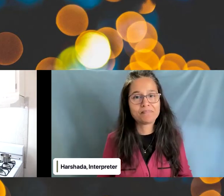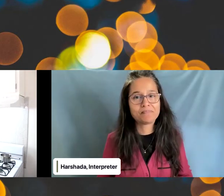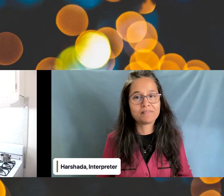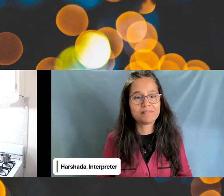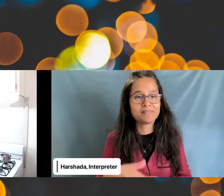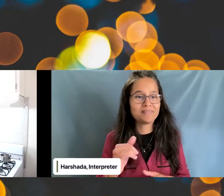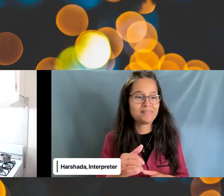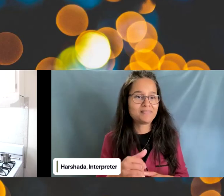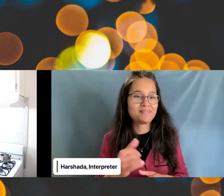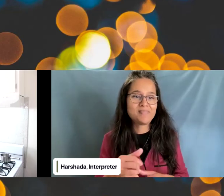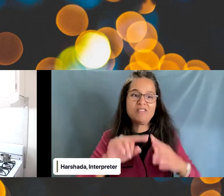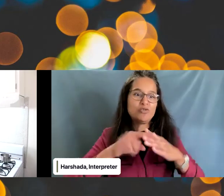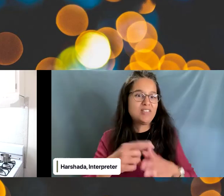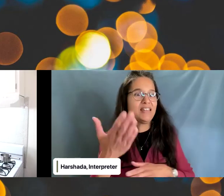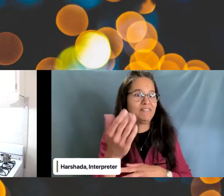series across the world.